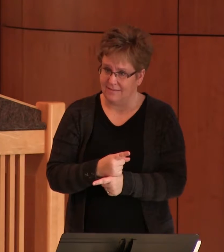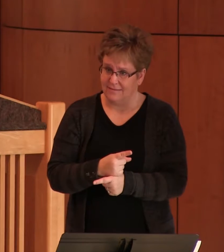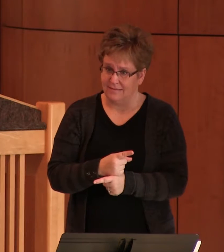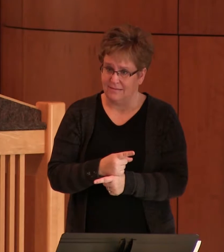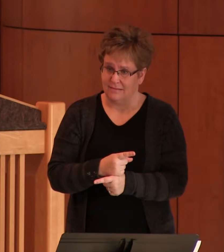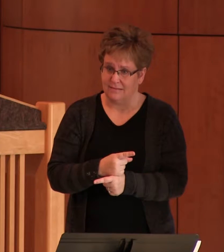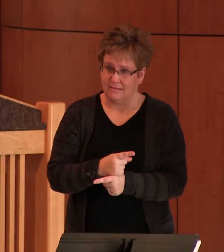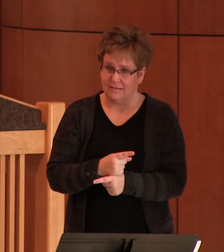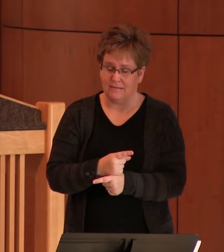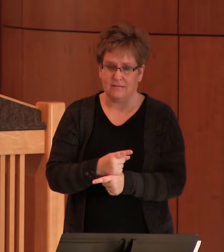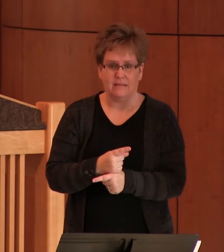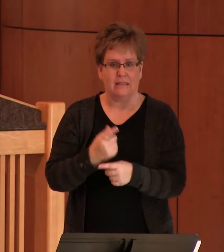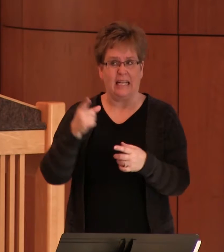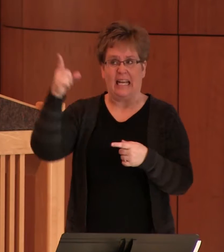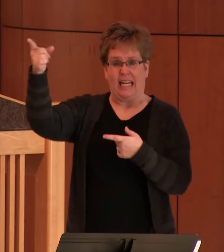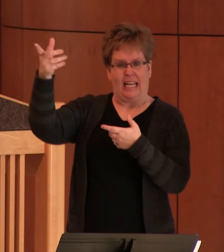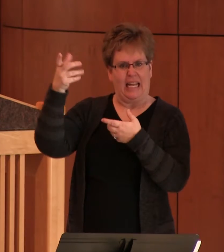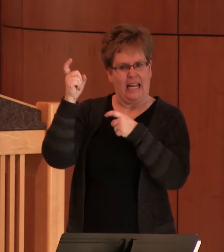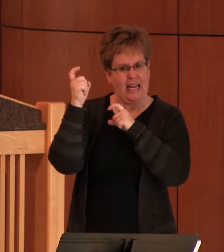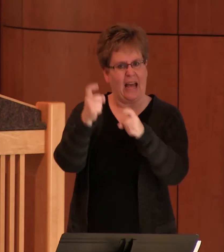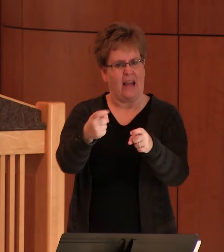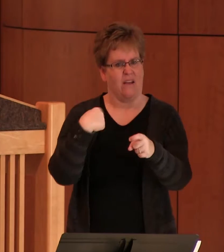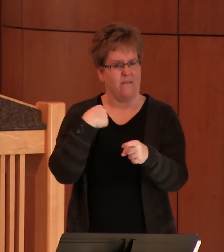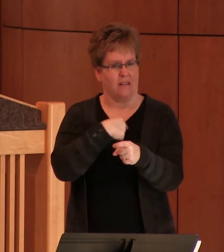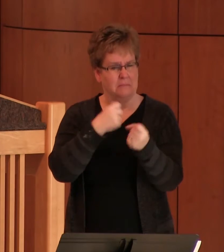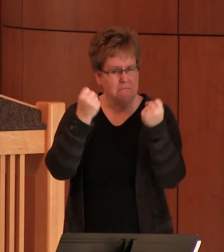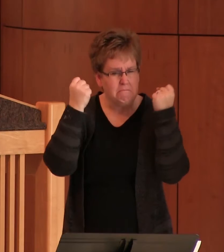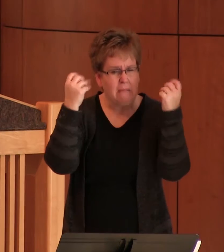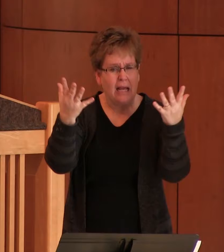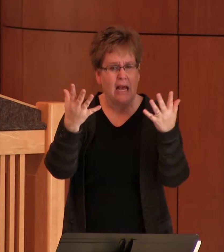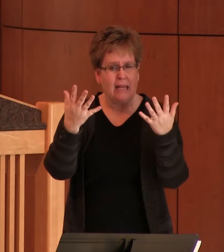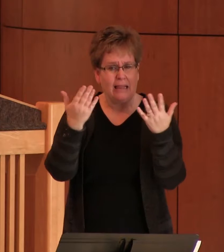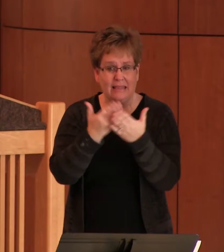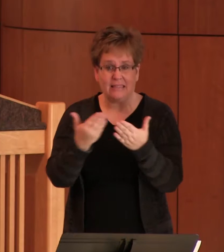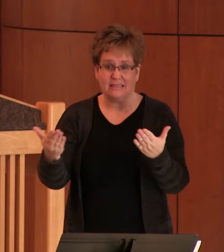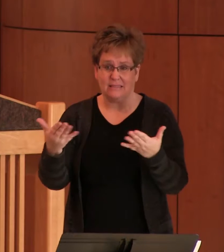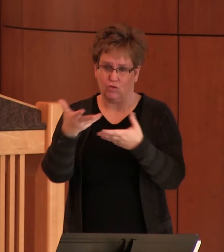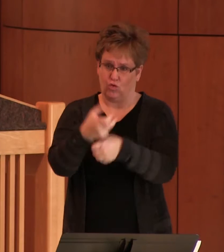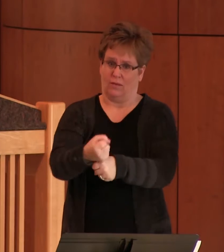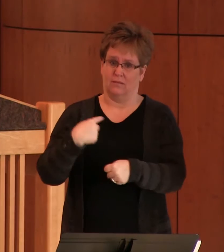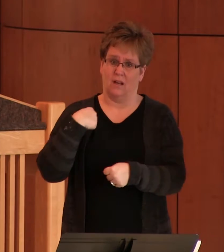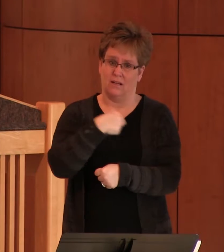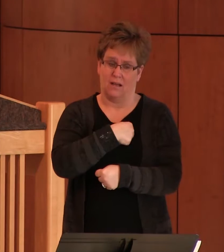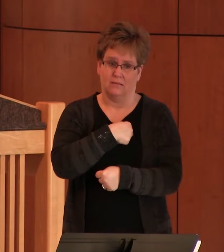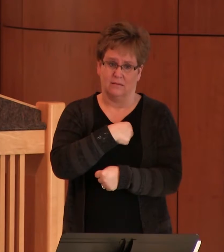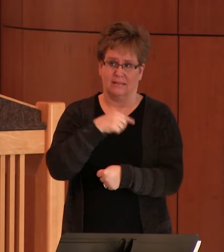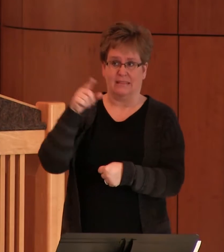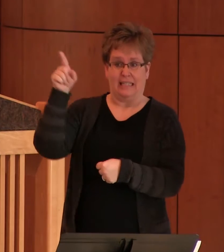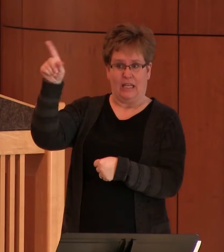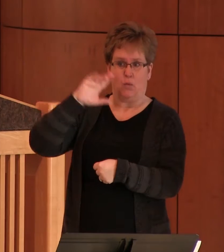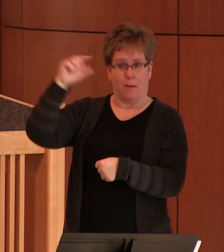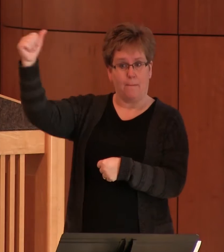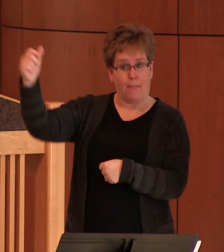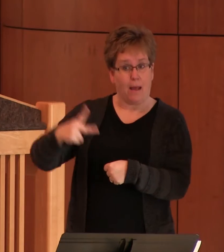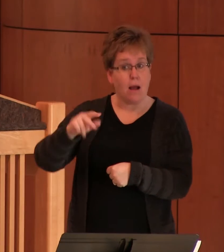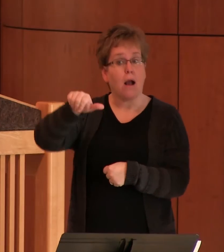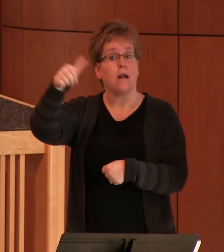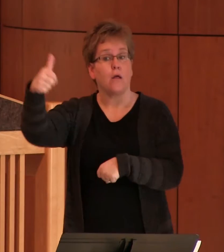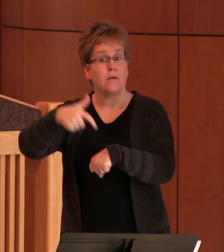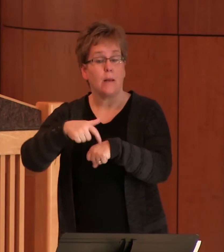and that we have been entrusted with much, and the Master has left us to return at another time.